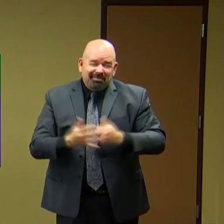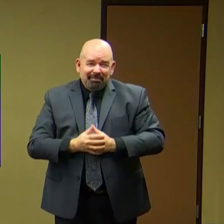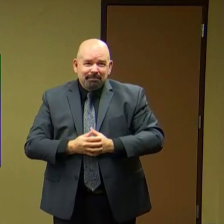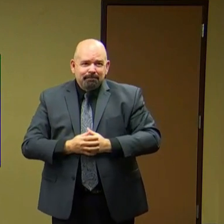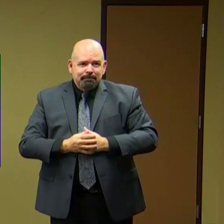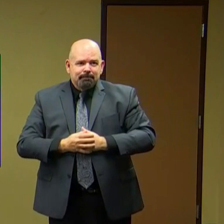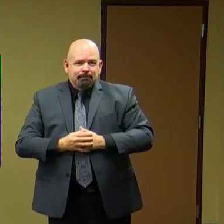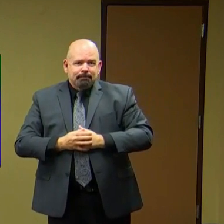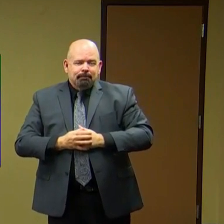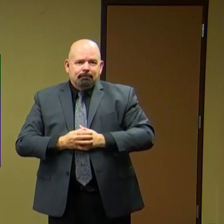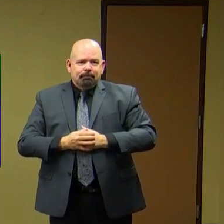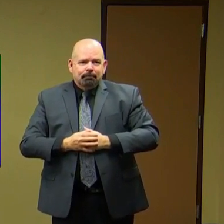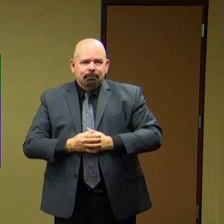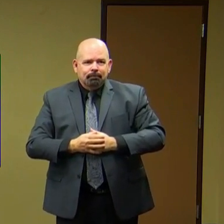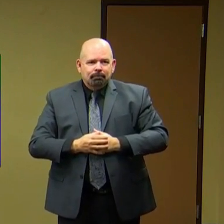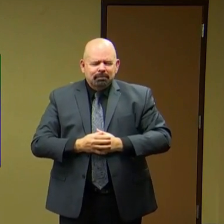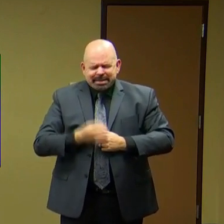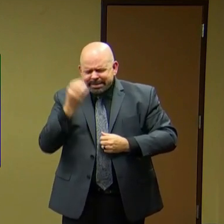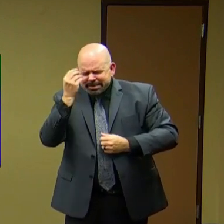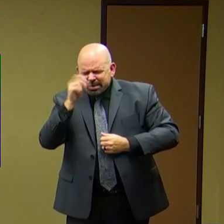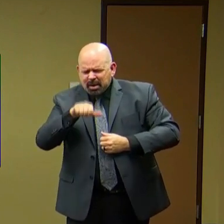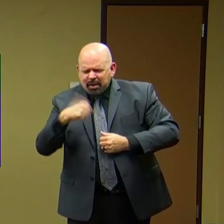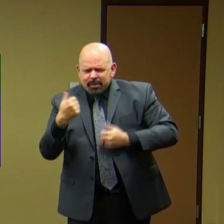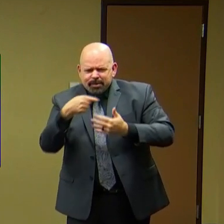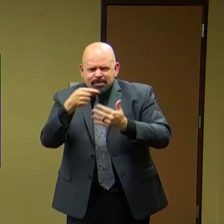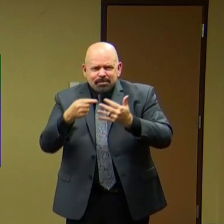Let's see what else I've got before Phil shows you the numbers.